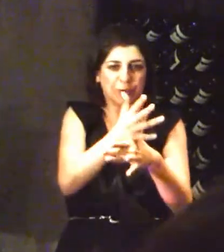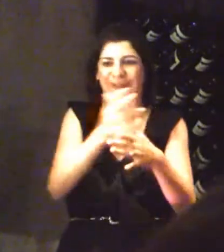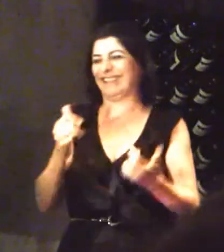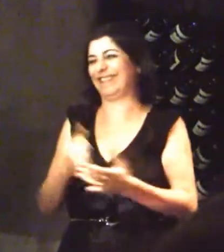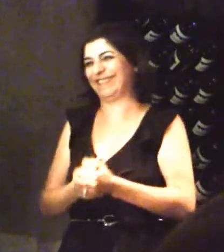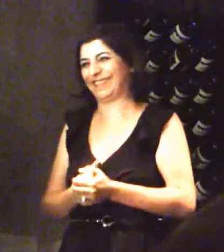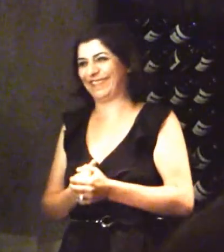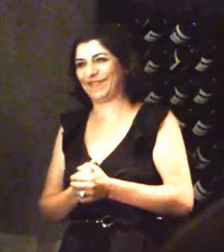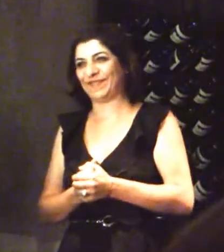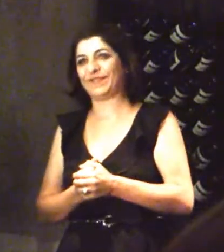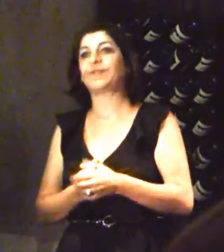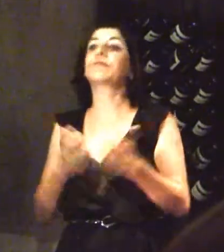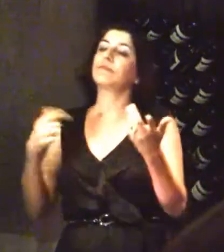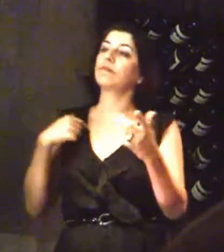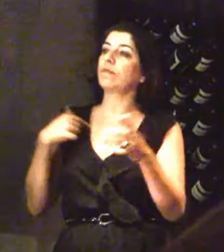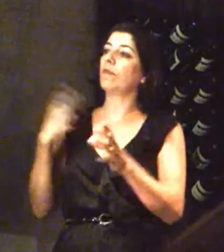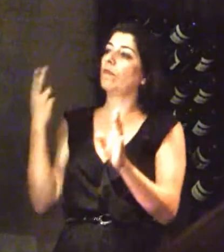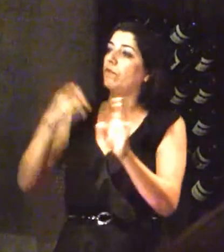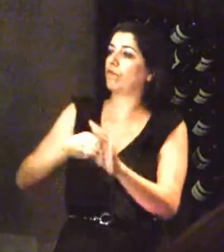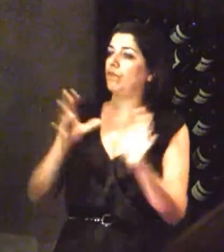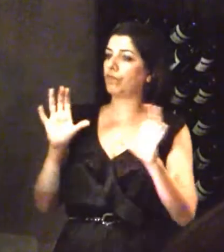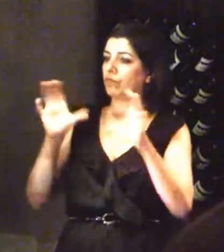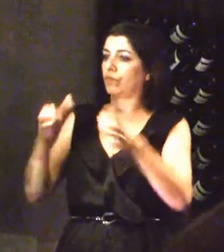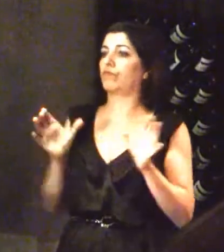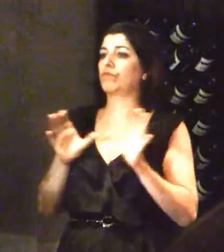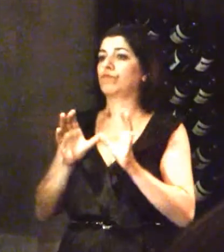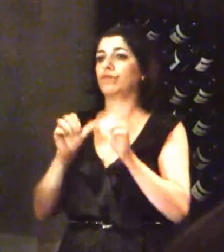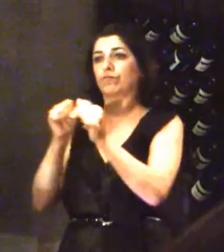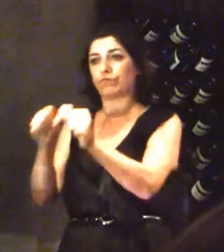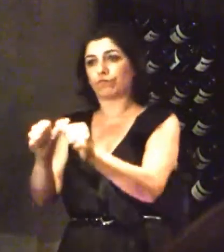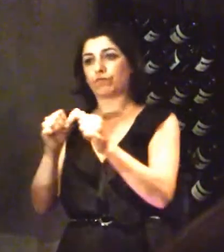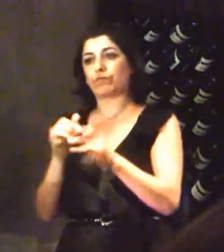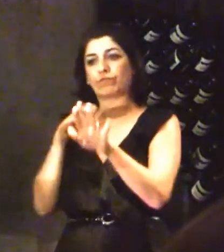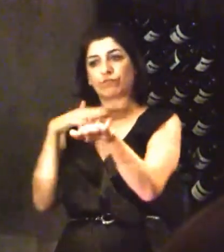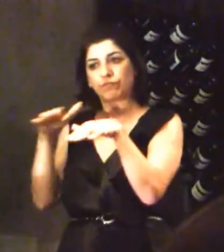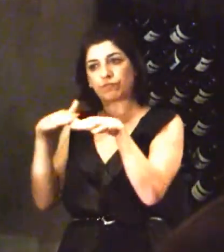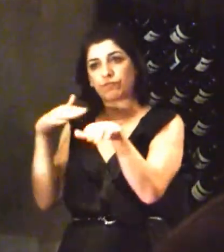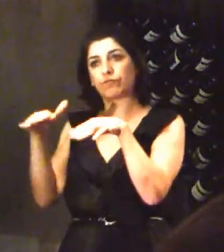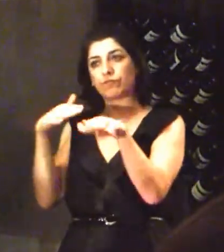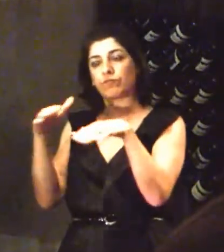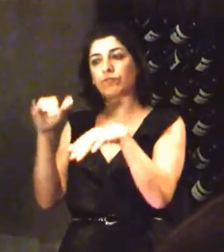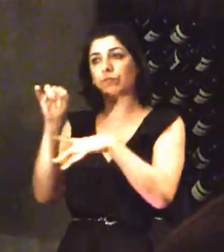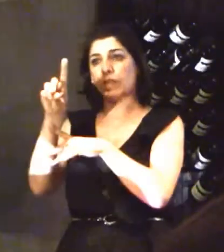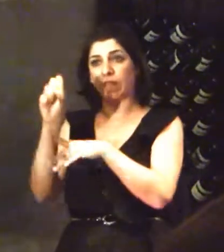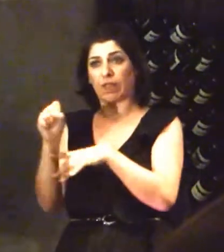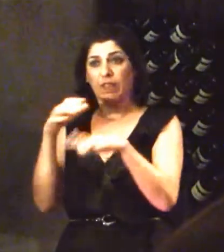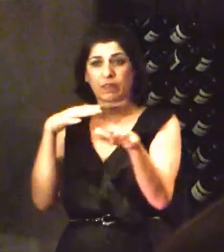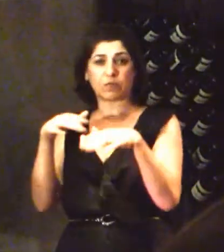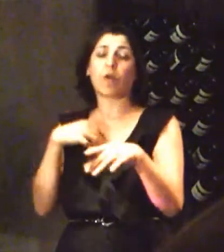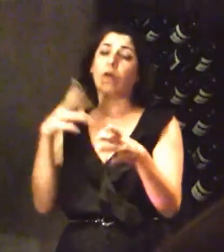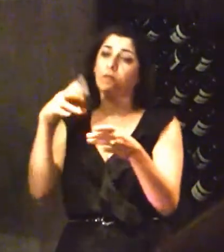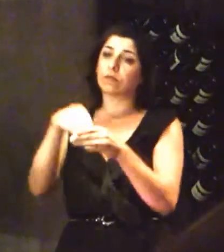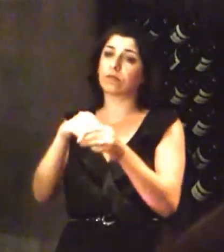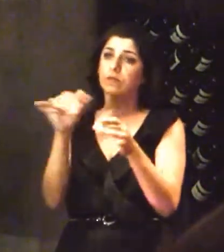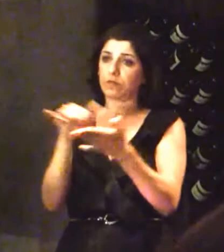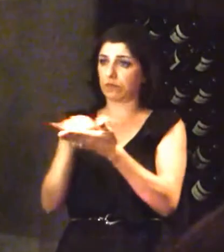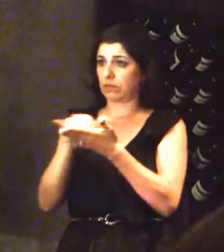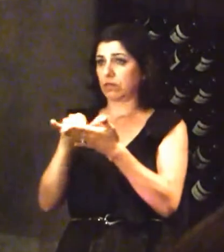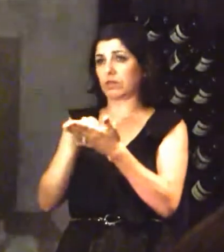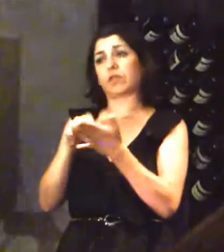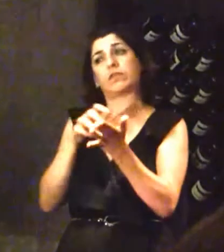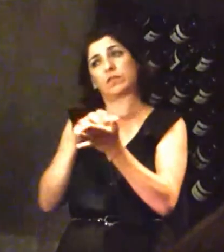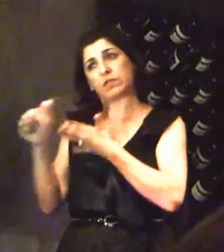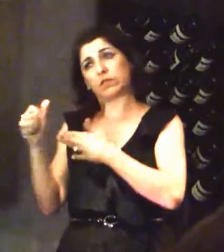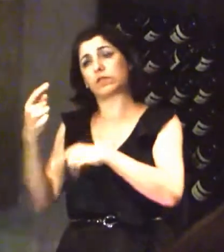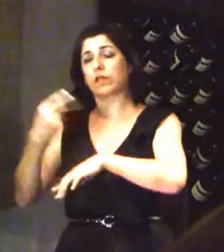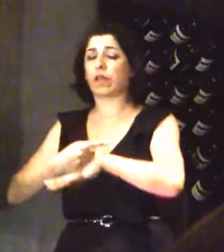Anyway, but yeah, so I used to just go kind of join the crowd at AIDS Walk because I was definitely involved in New York, and those New York days were super rough.